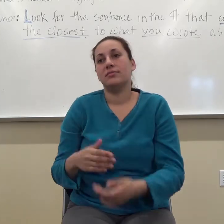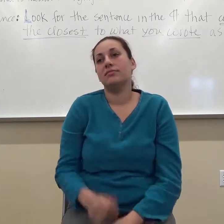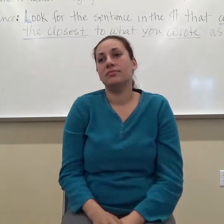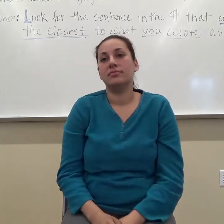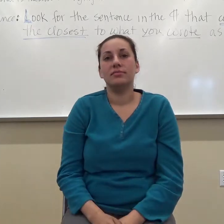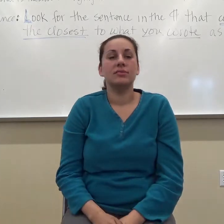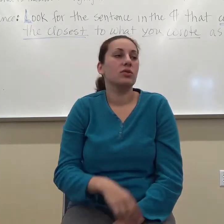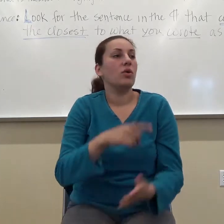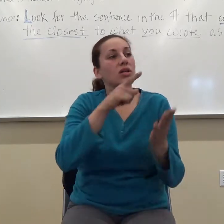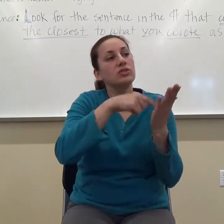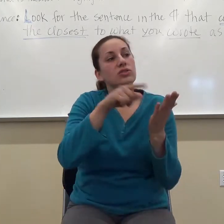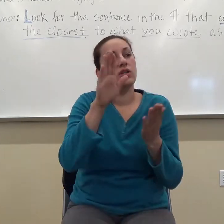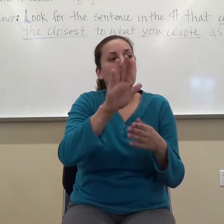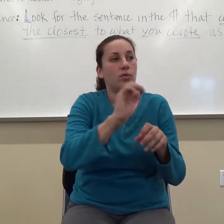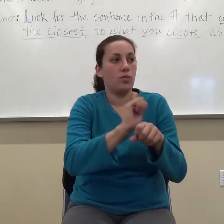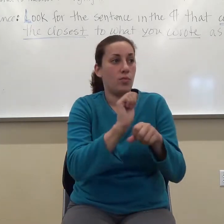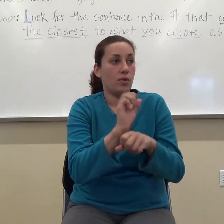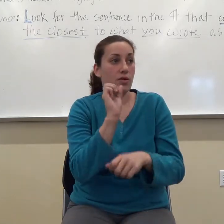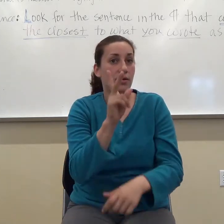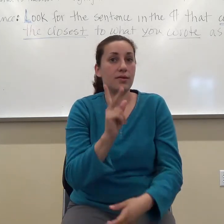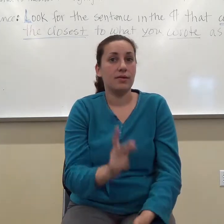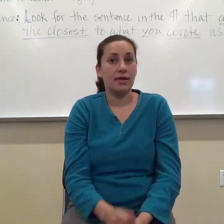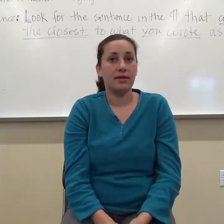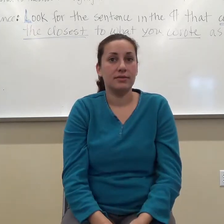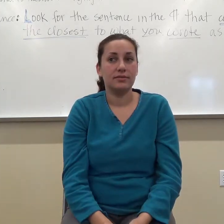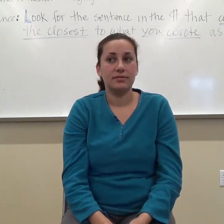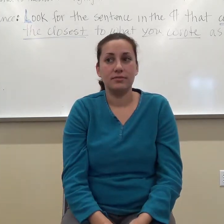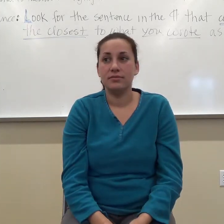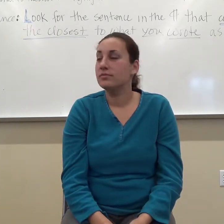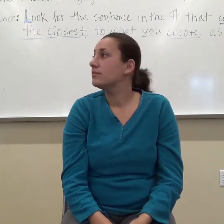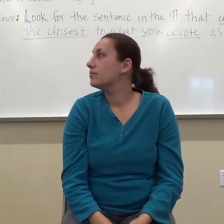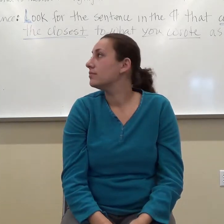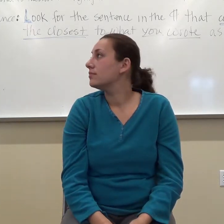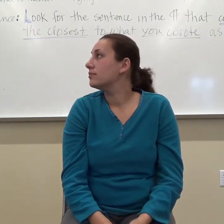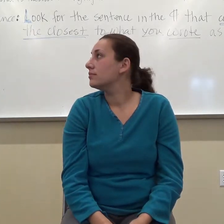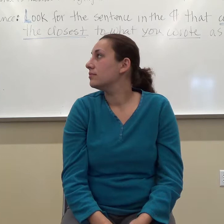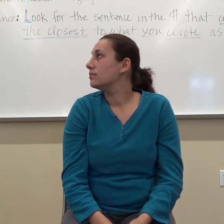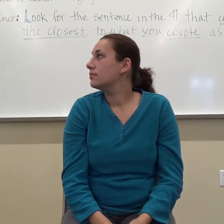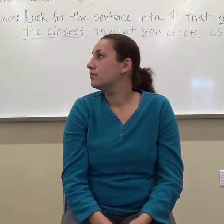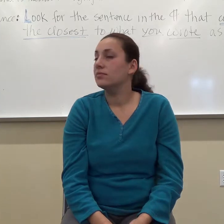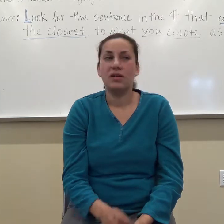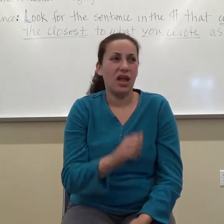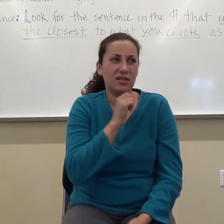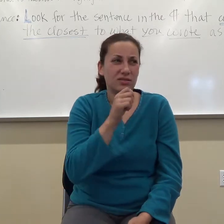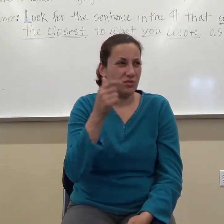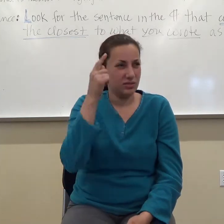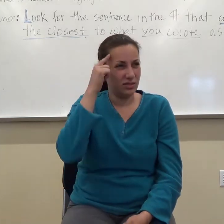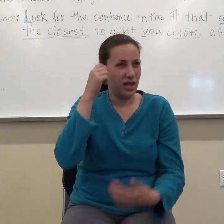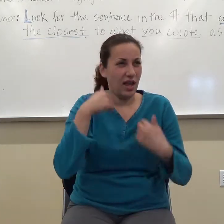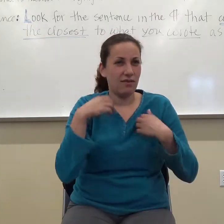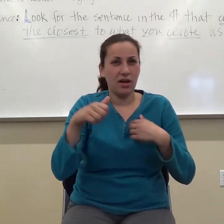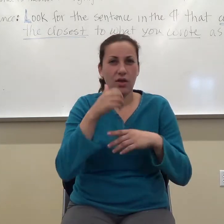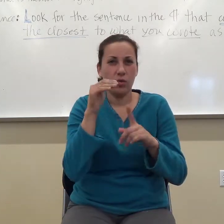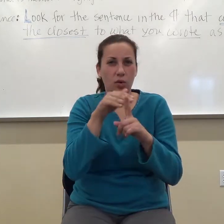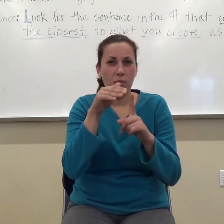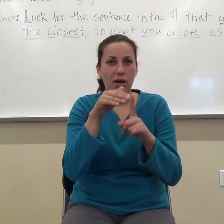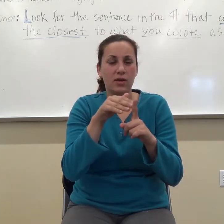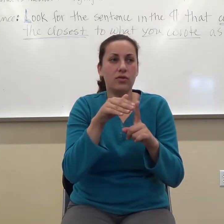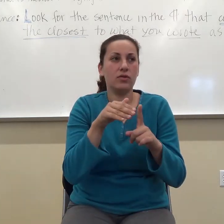that. Okay, I don't think I put another little reminder to you to do that. Okay, so here's